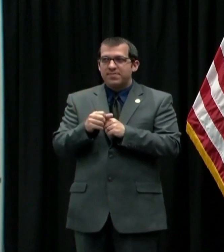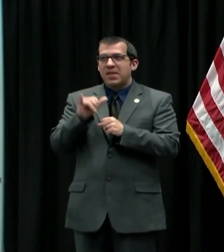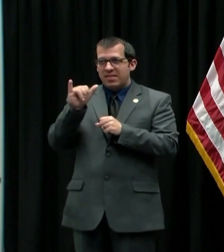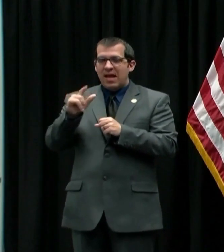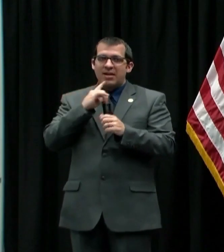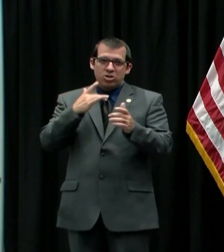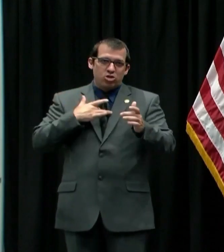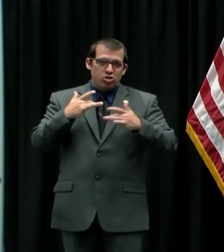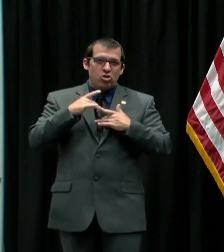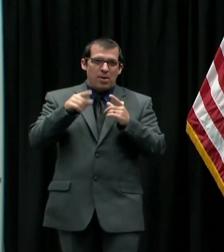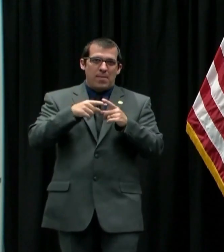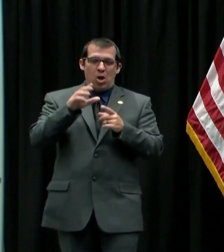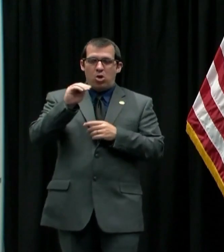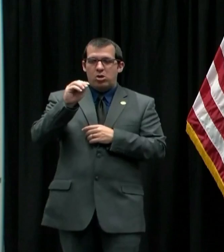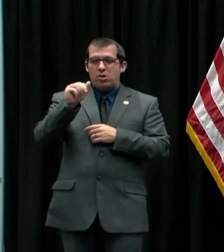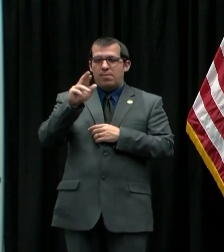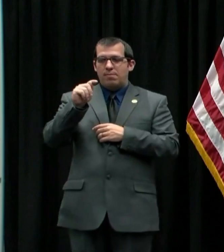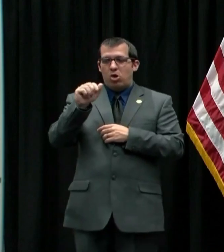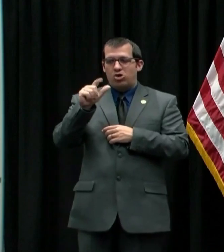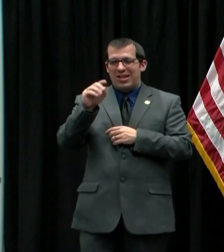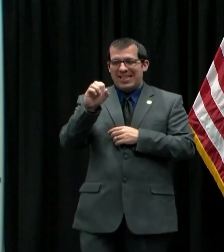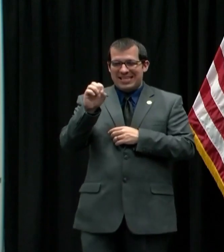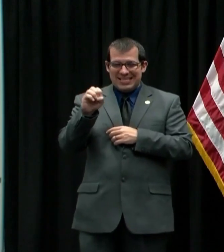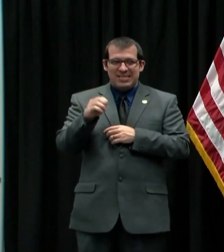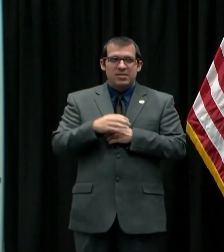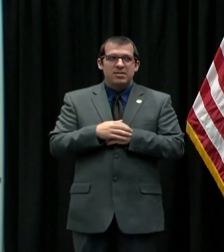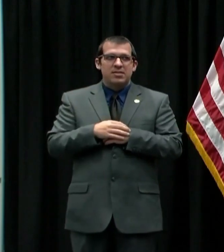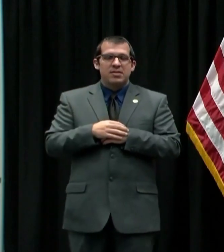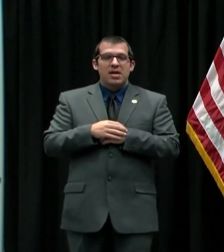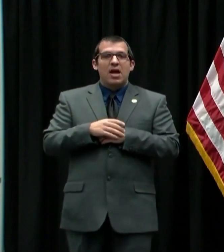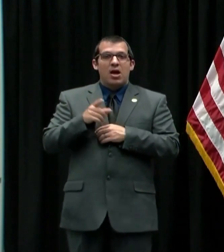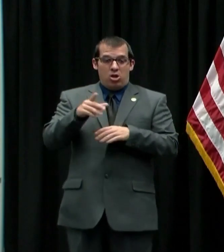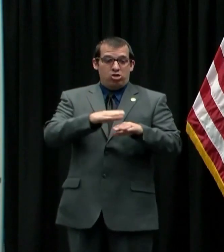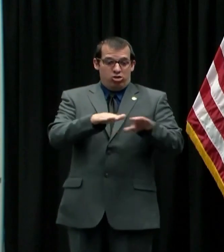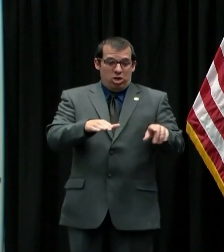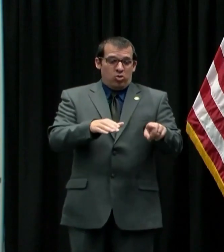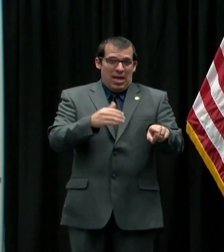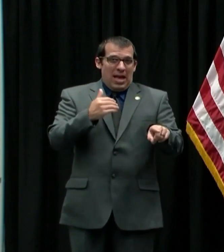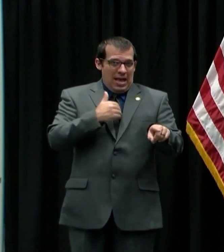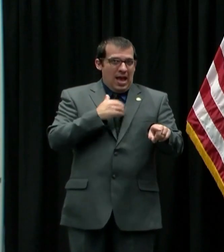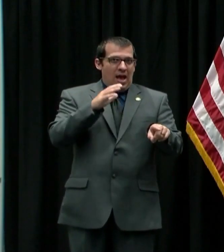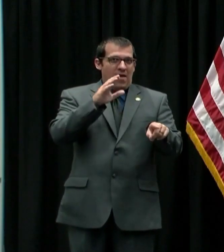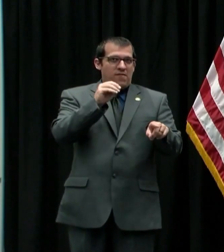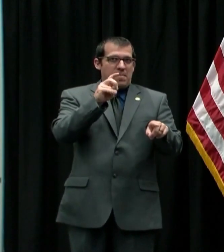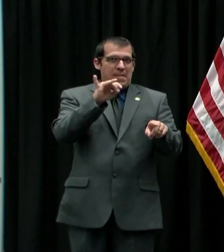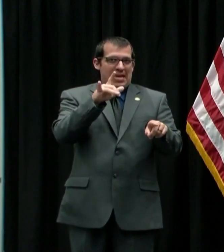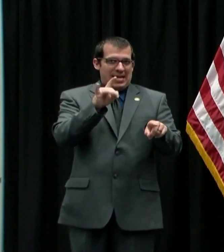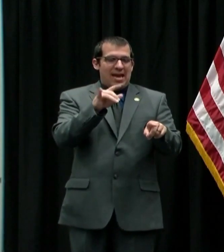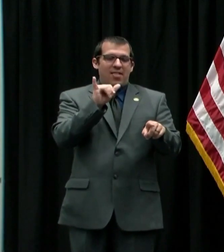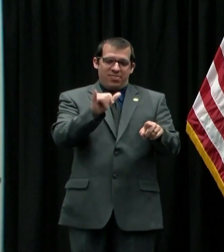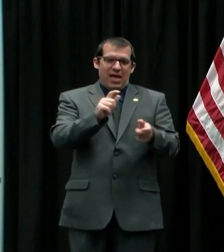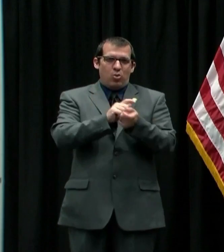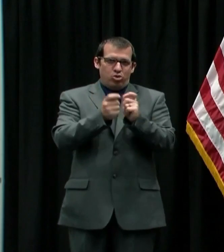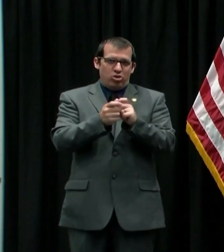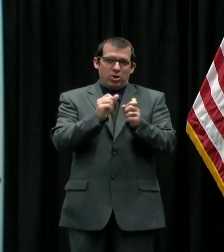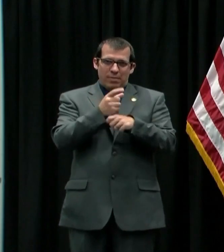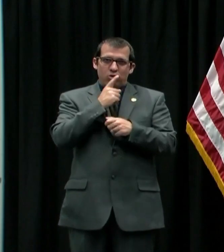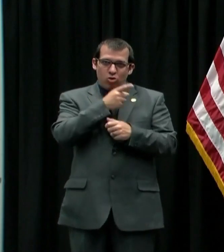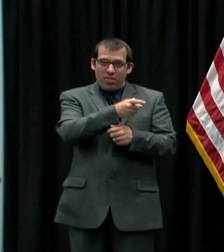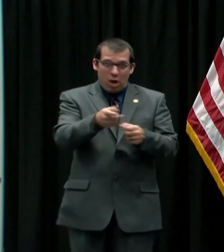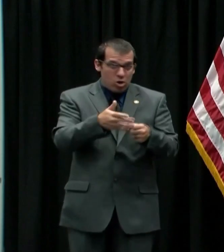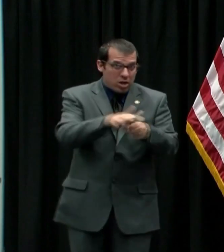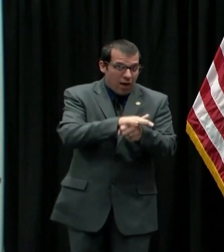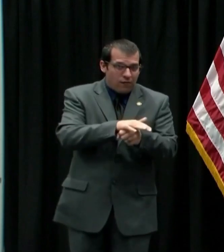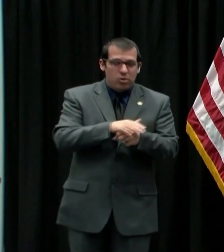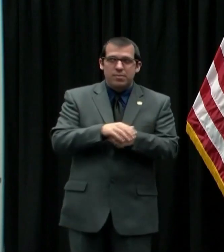the Marshallese population, the children are covered by Medicaid, and that change was made to make sure they were covered.